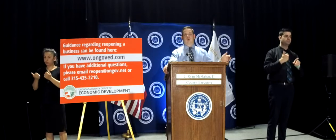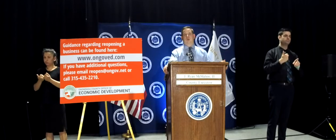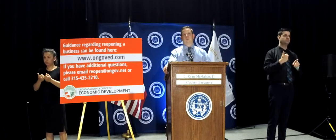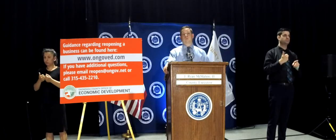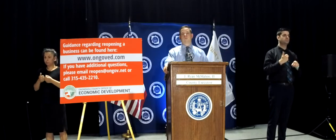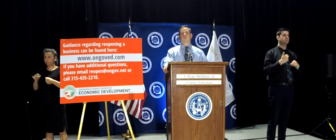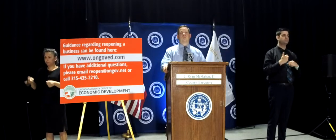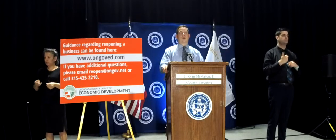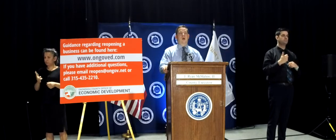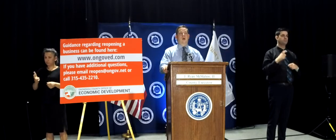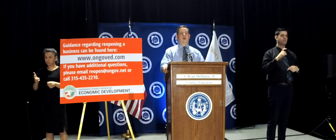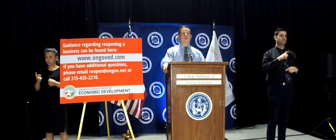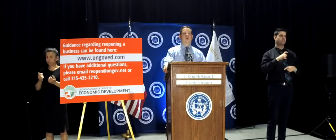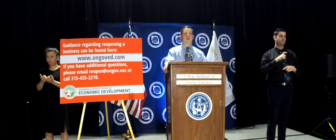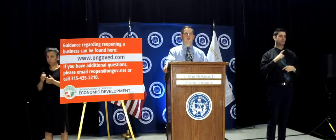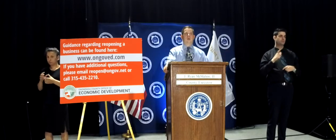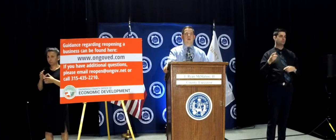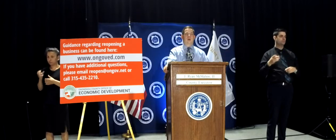that tool,